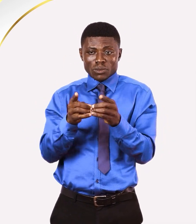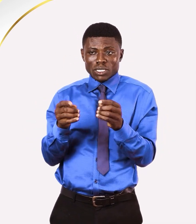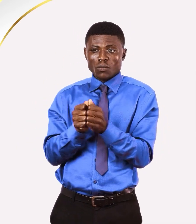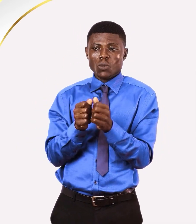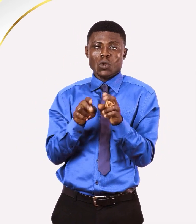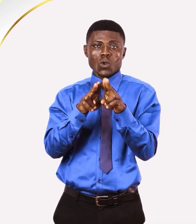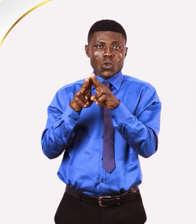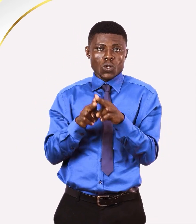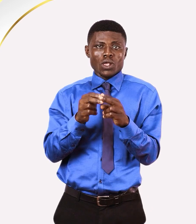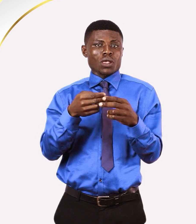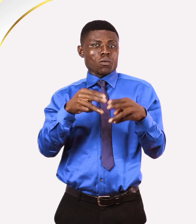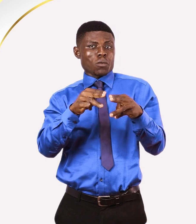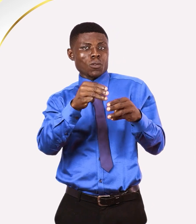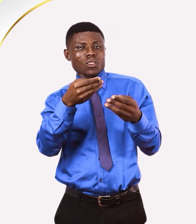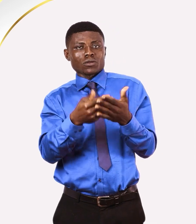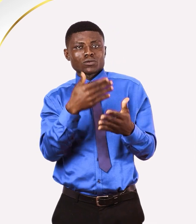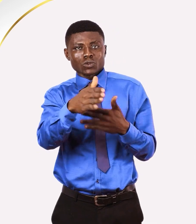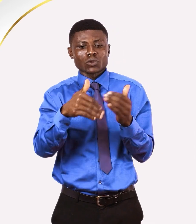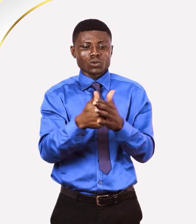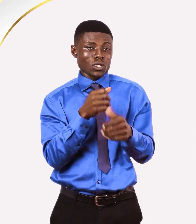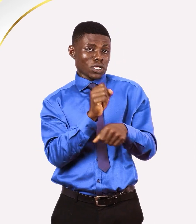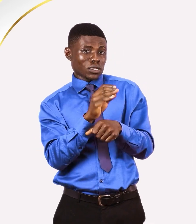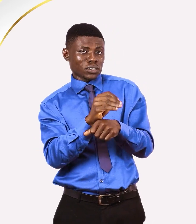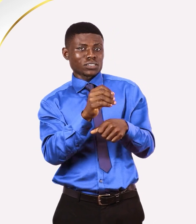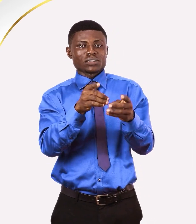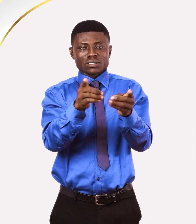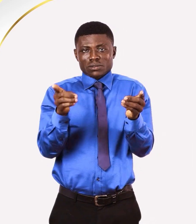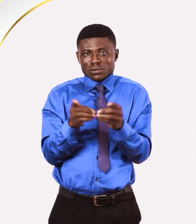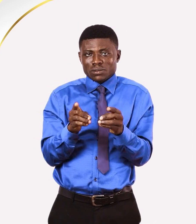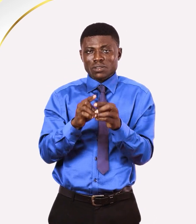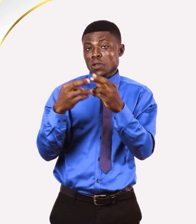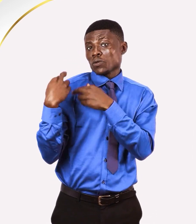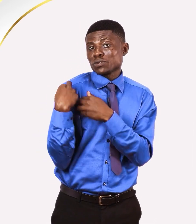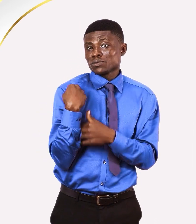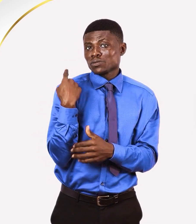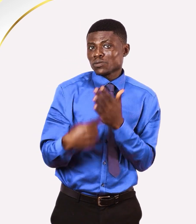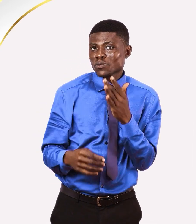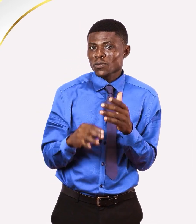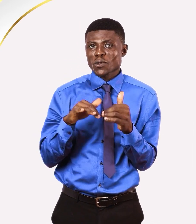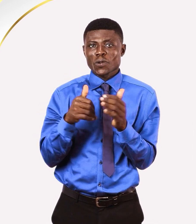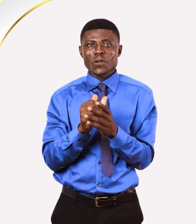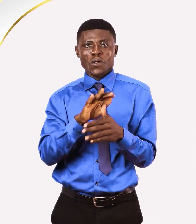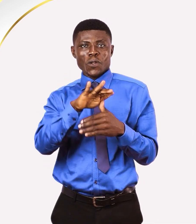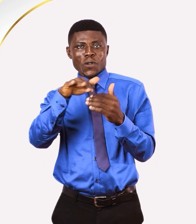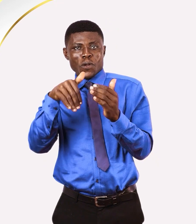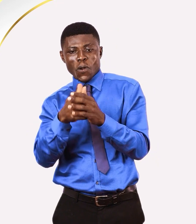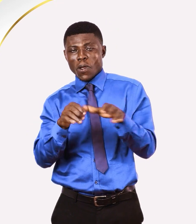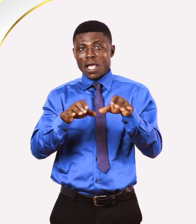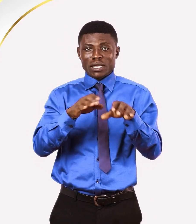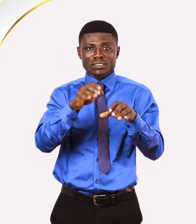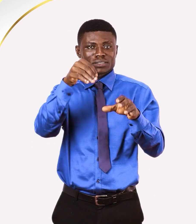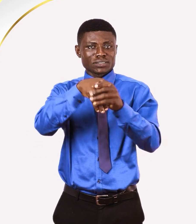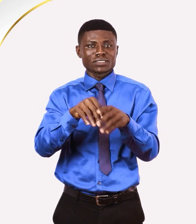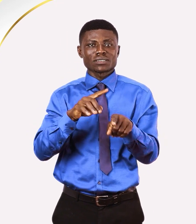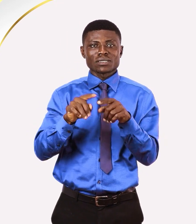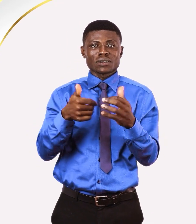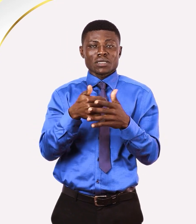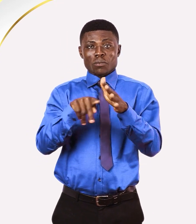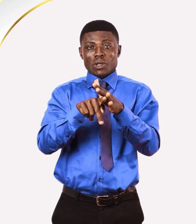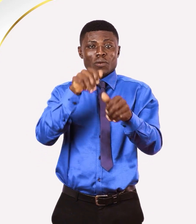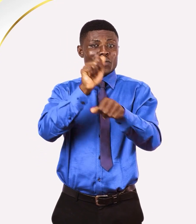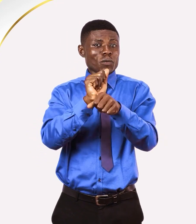unit, broker-dealers and advisors departments, responsibilities or activities. The